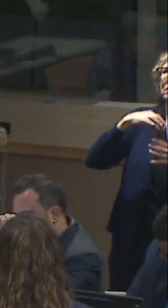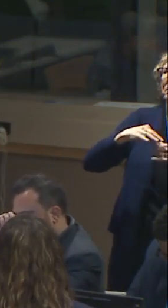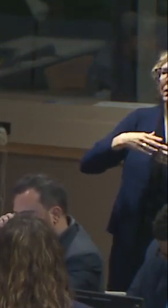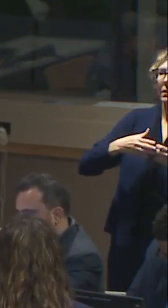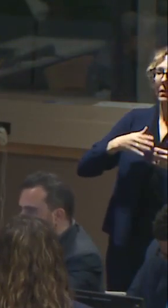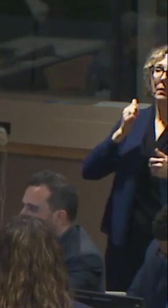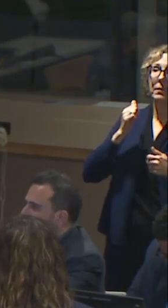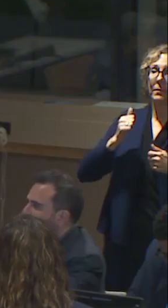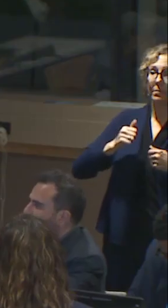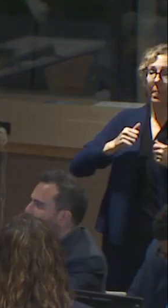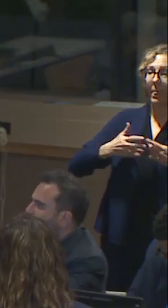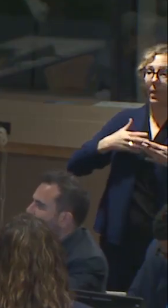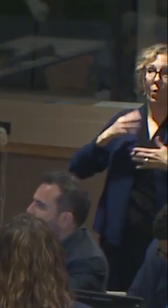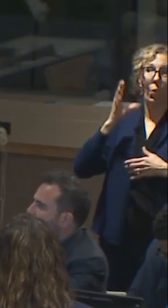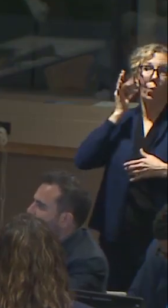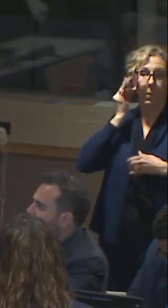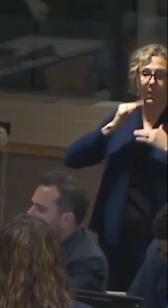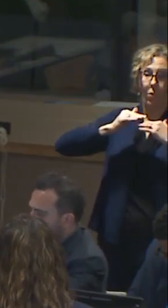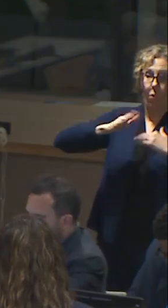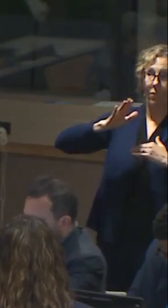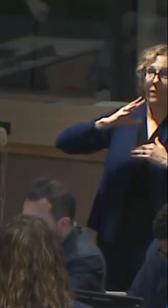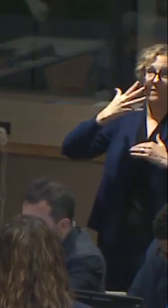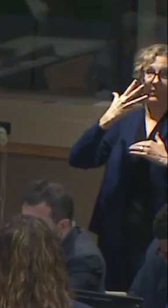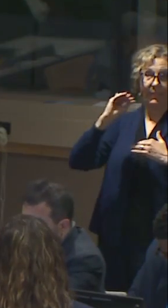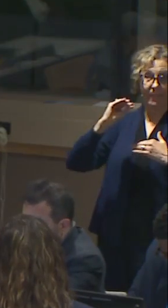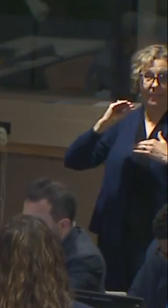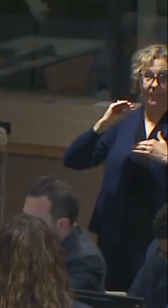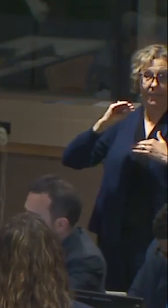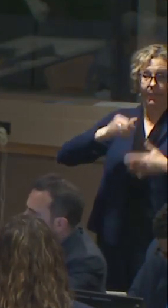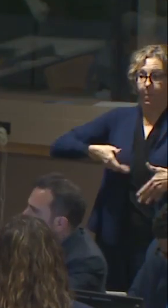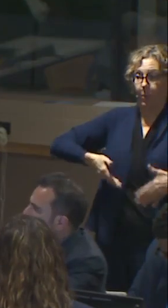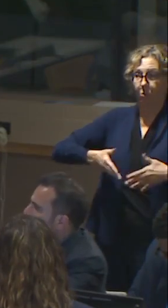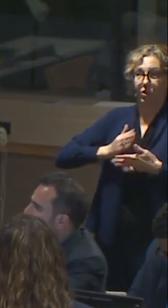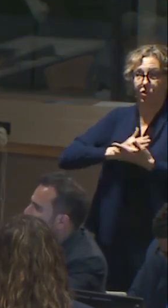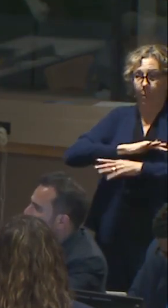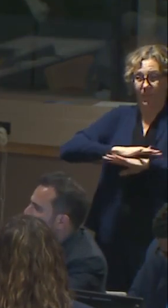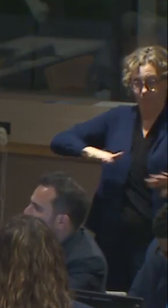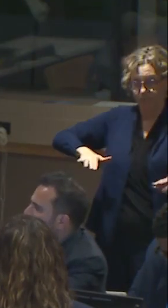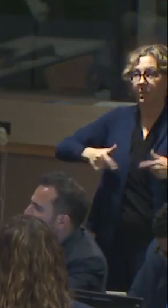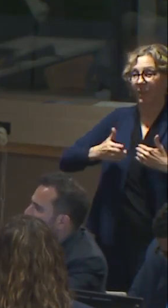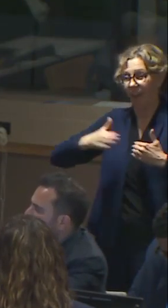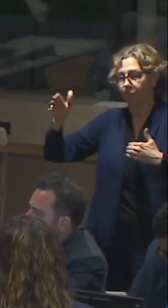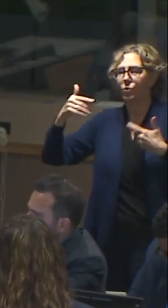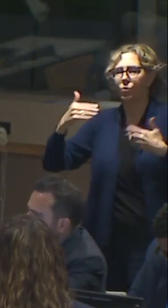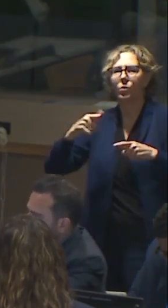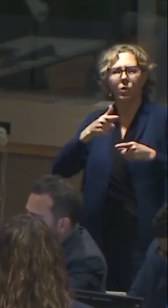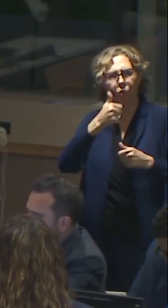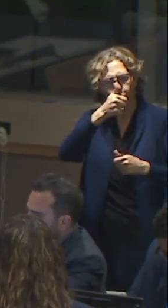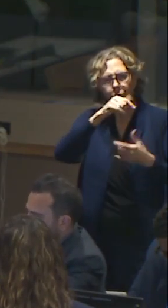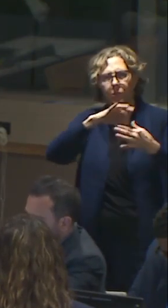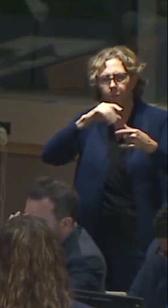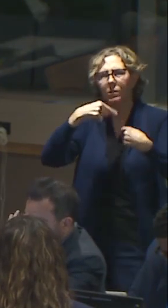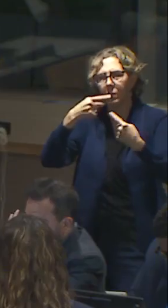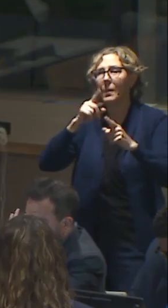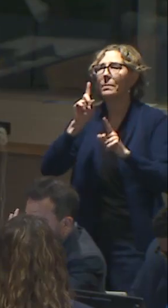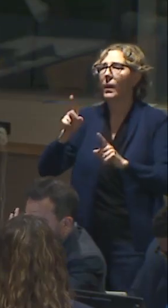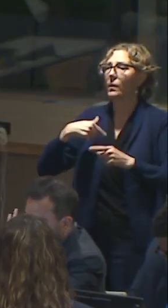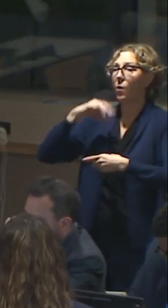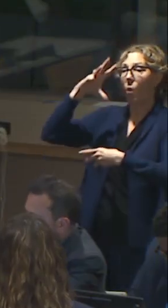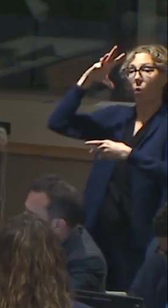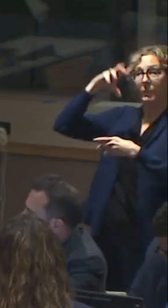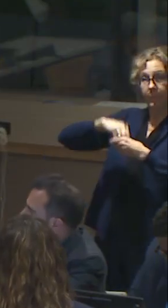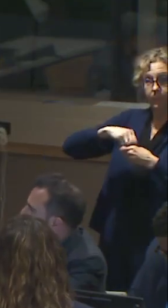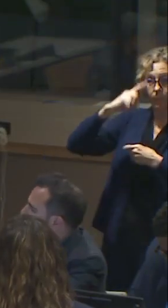area. And medication management, I just want to add that to the list of healthcare barriers. Autistic people are often